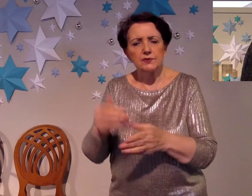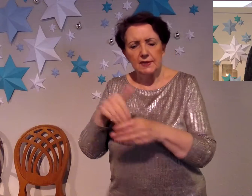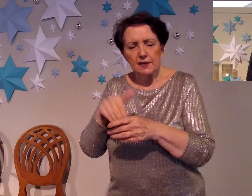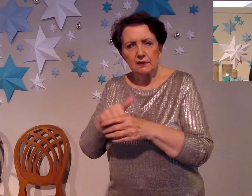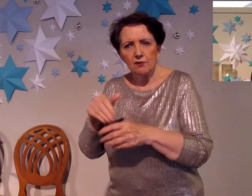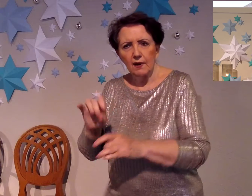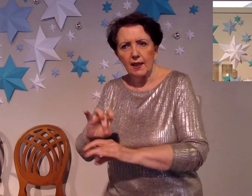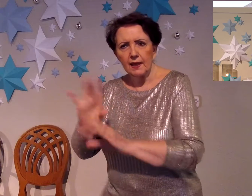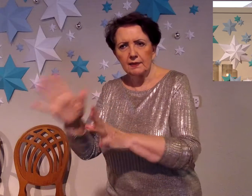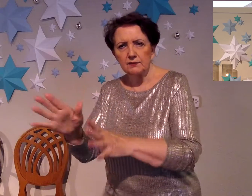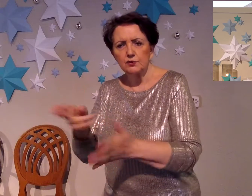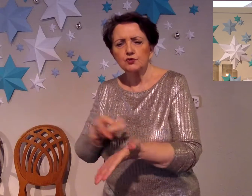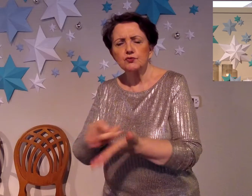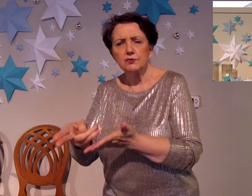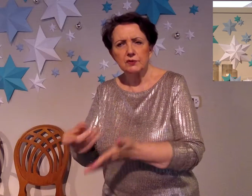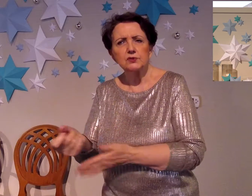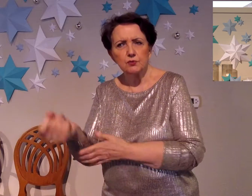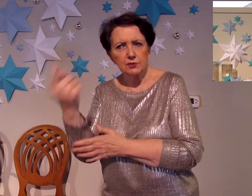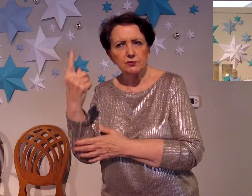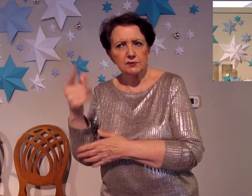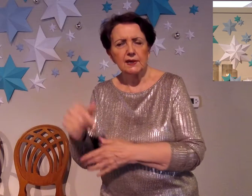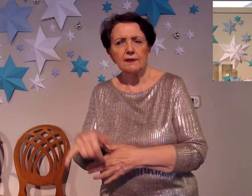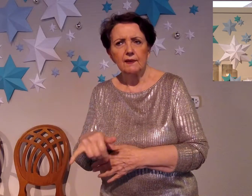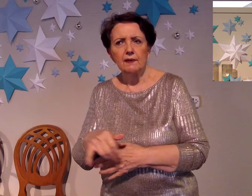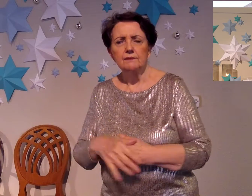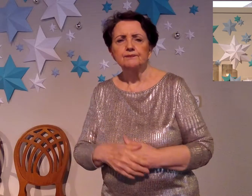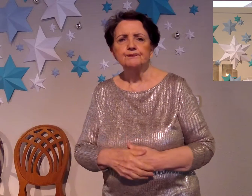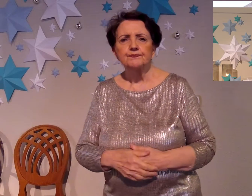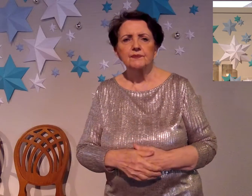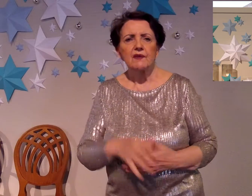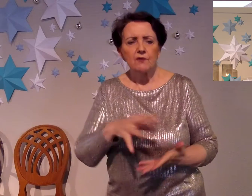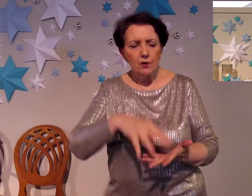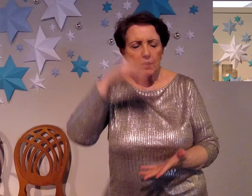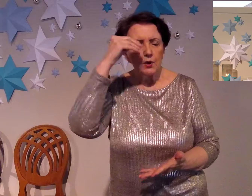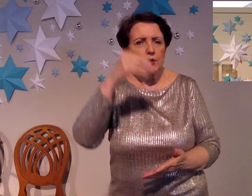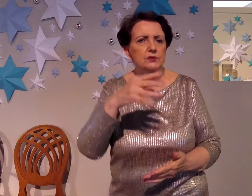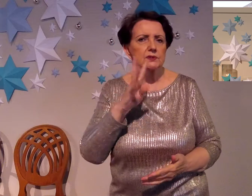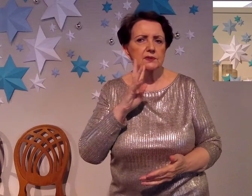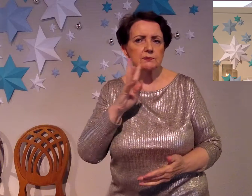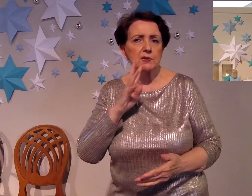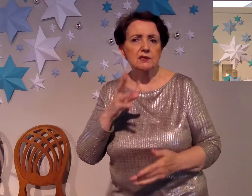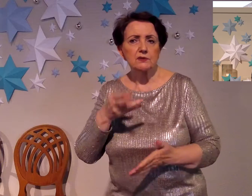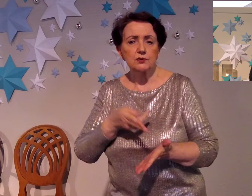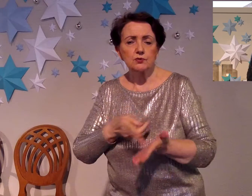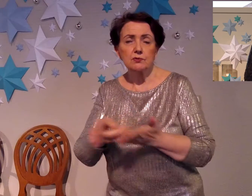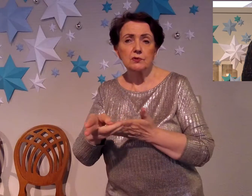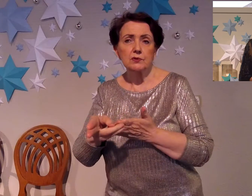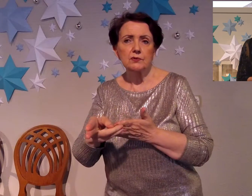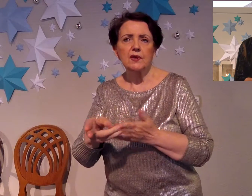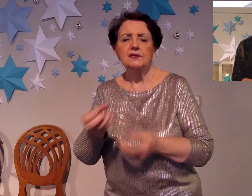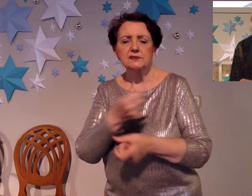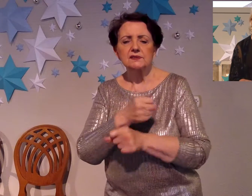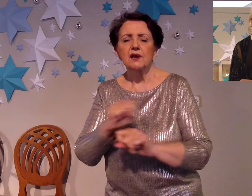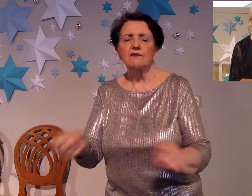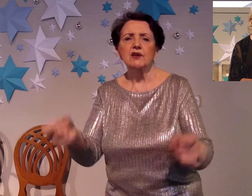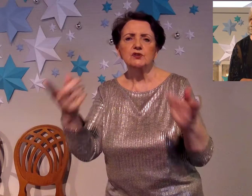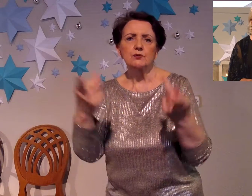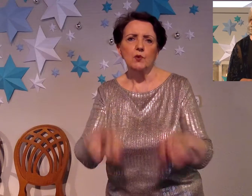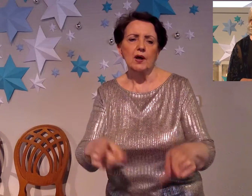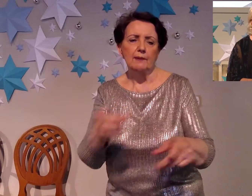as they understand it. And when everyone learns to speak the truth, a complete salvation will come to the